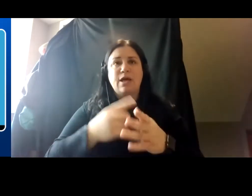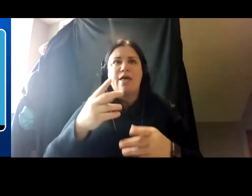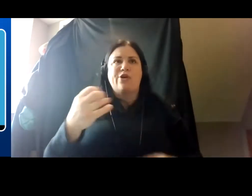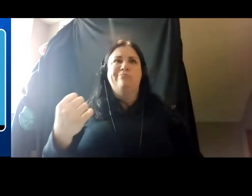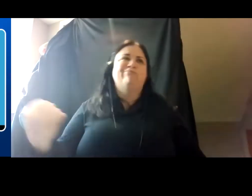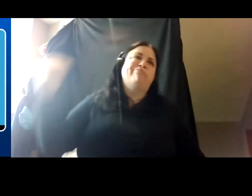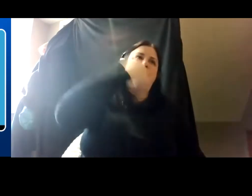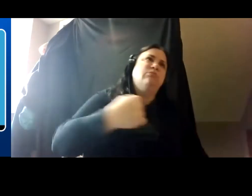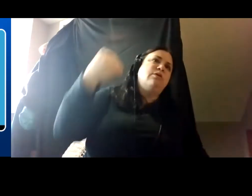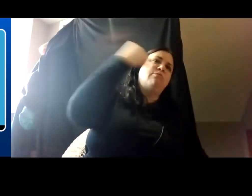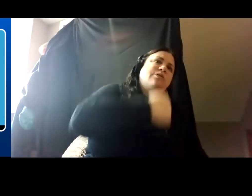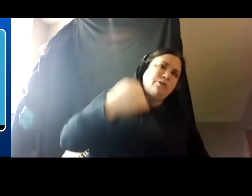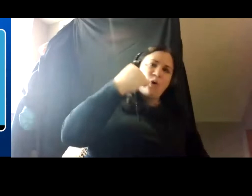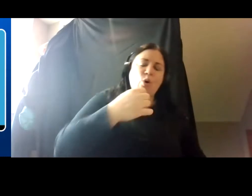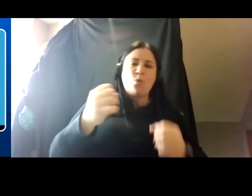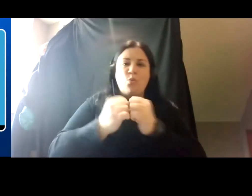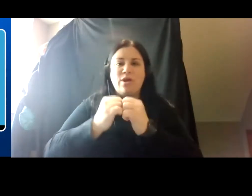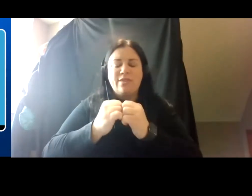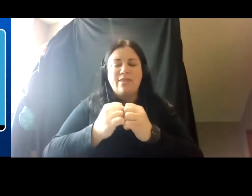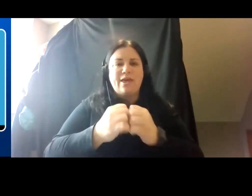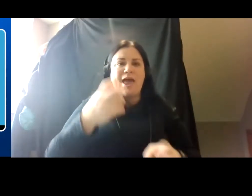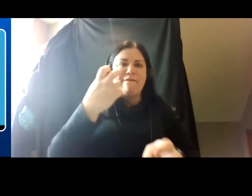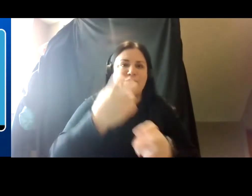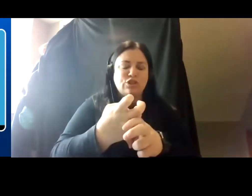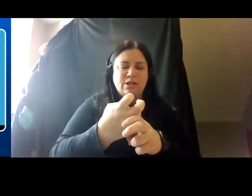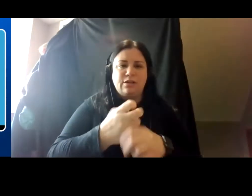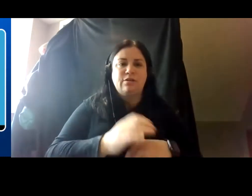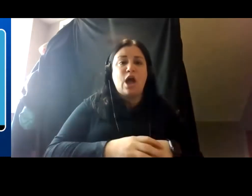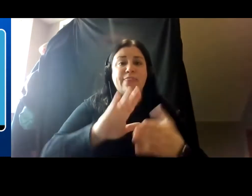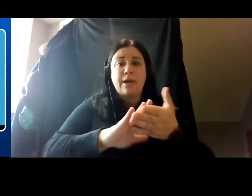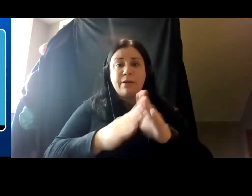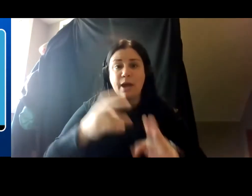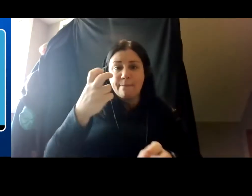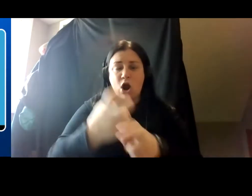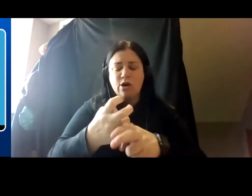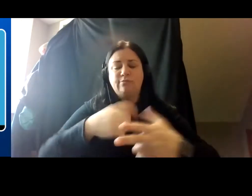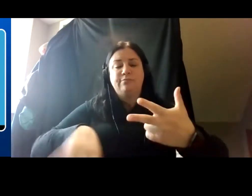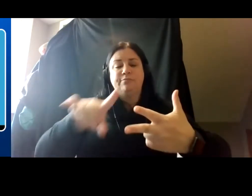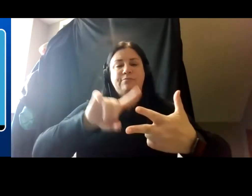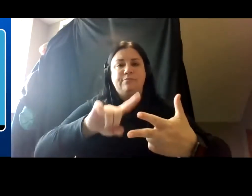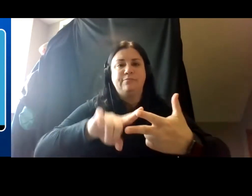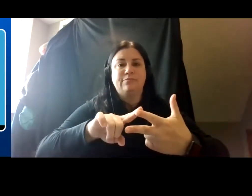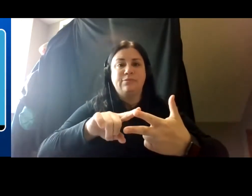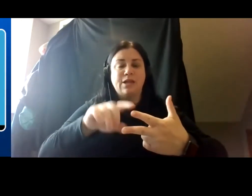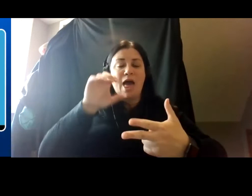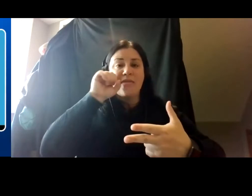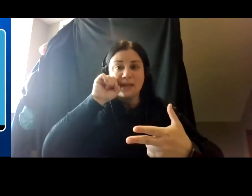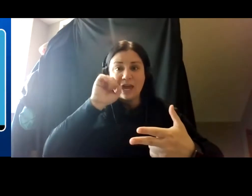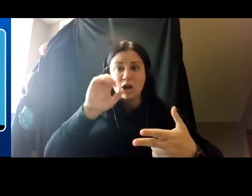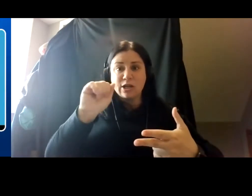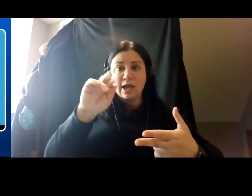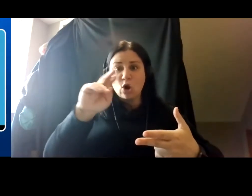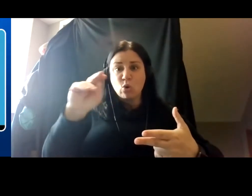with adversity, and they just harden up like a rock. Now, the next type of person is the carrot